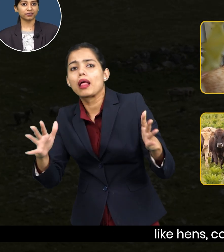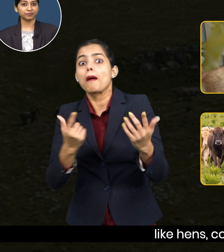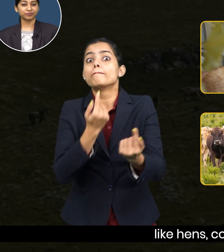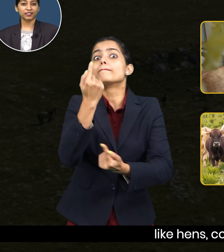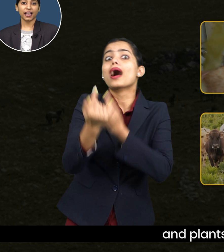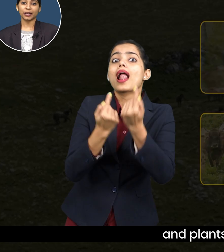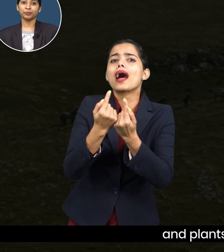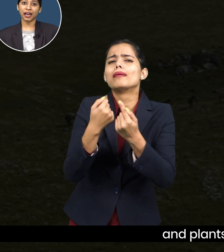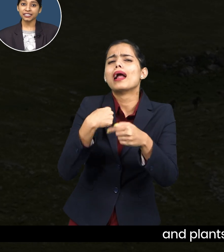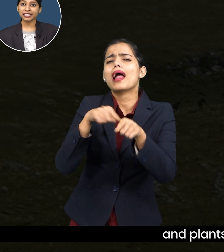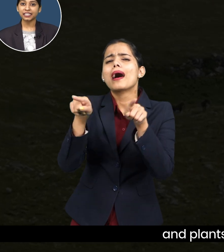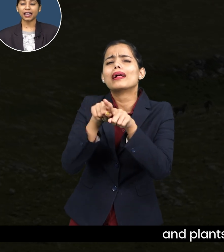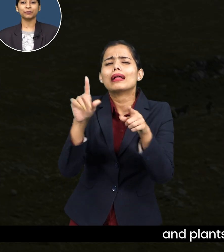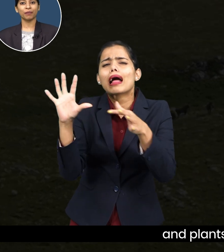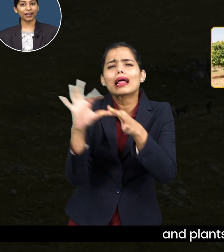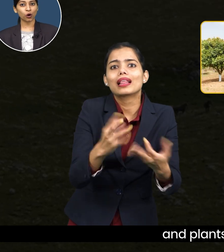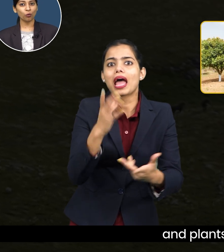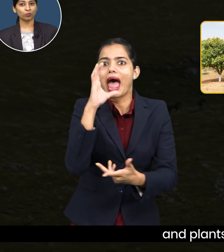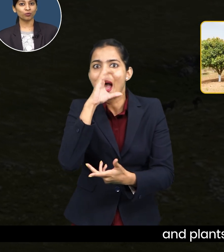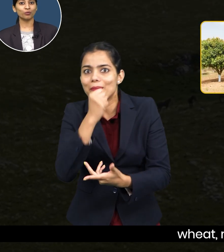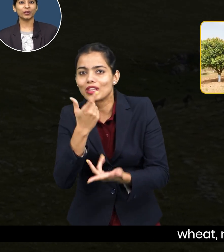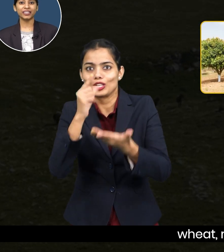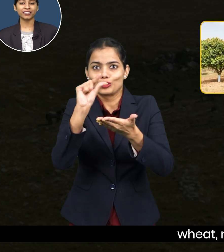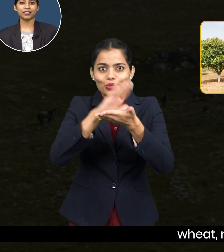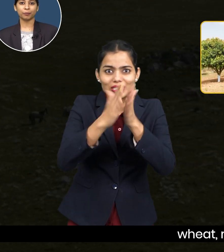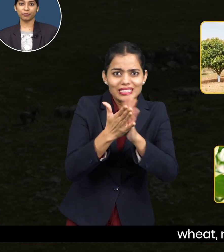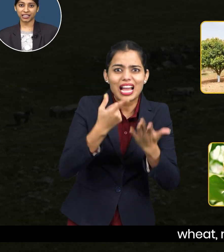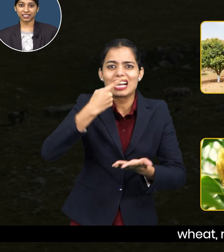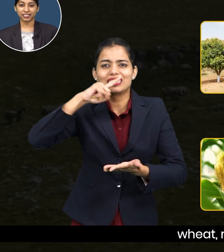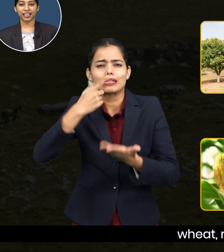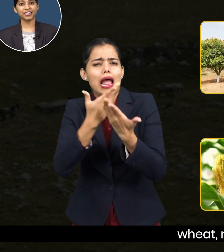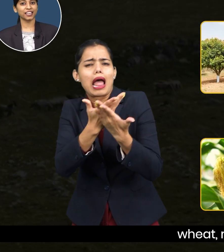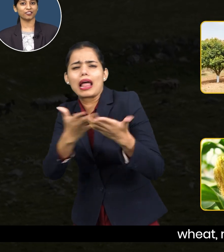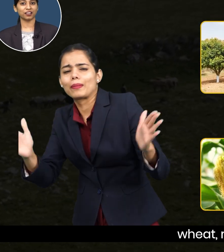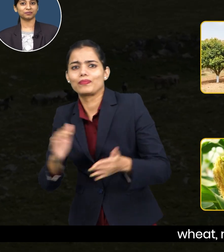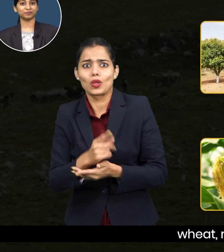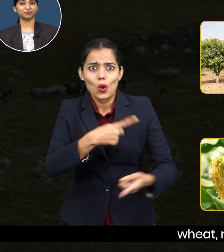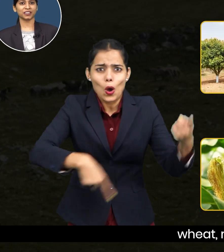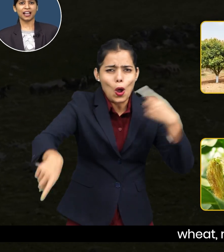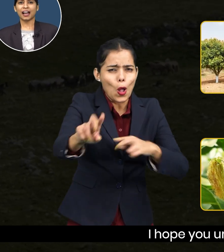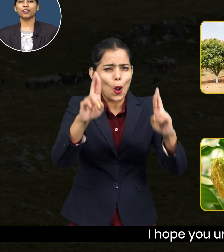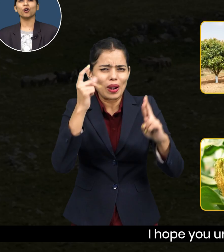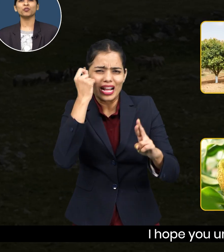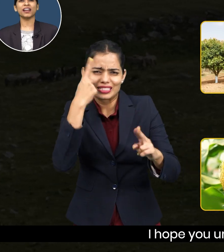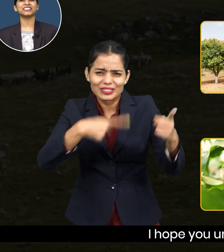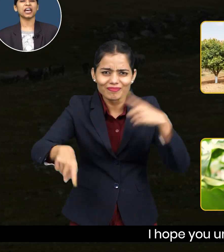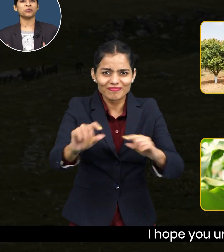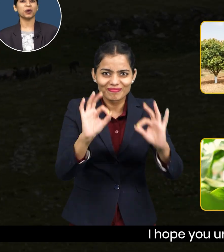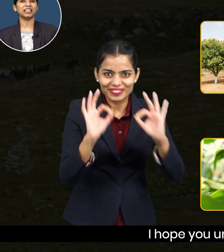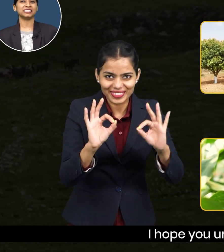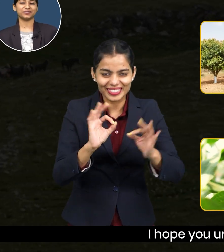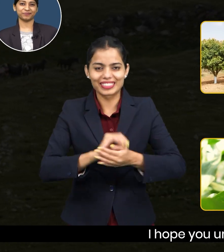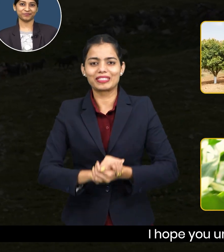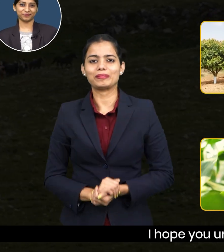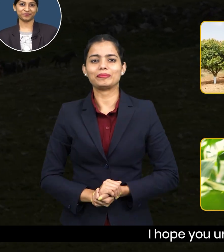etc. and plants like mango, wheat, maize, etc. I hope you understand